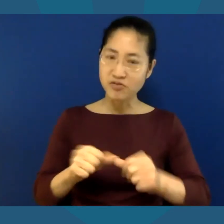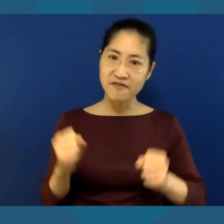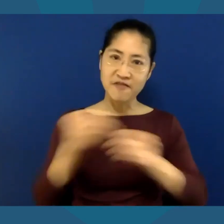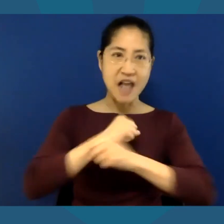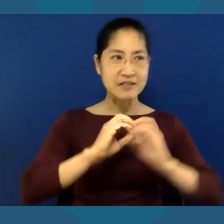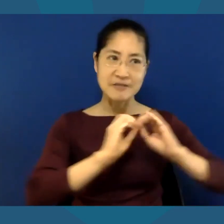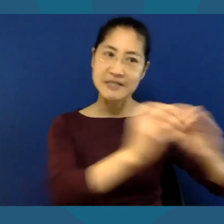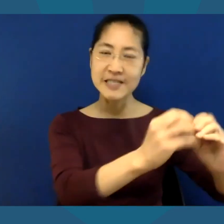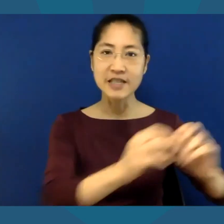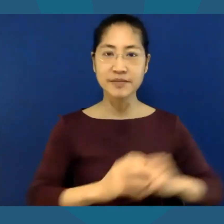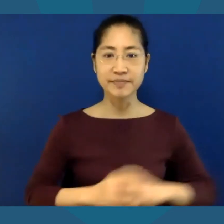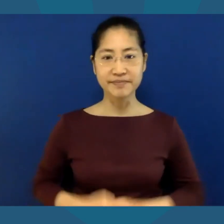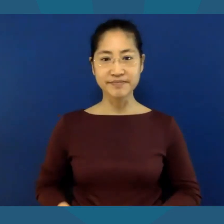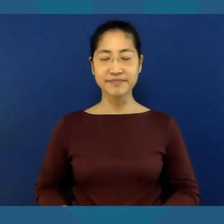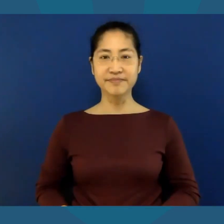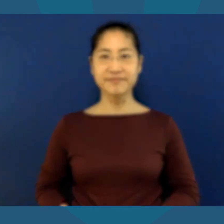fight.